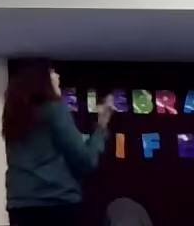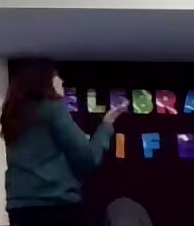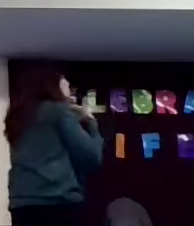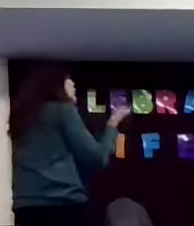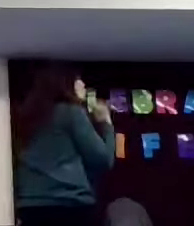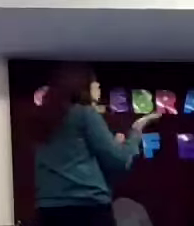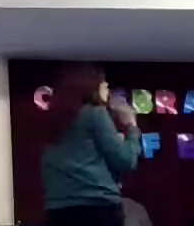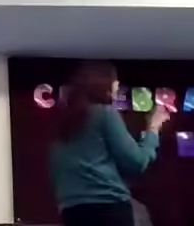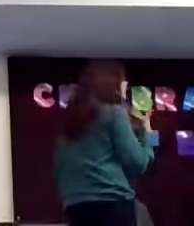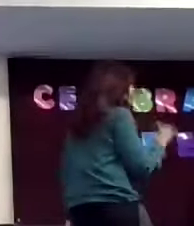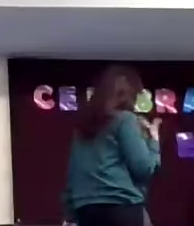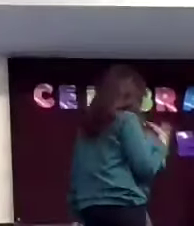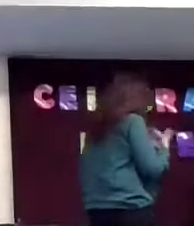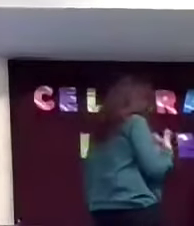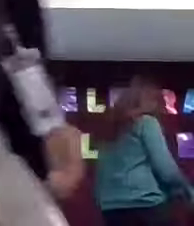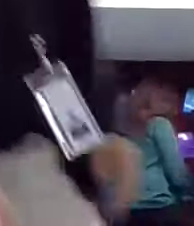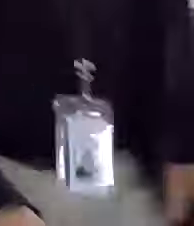Thank you.